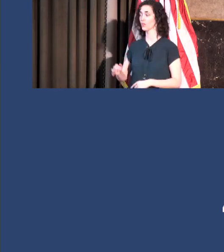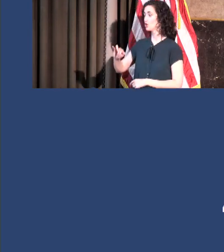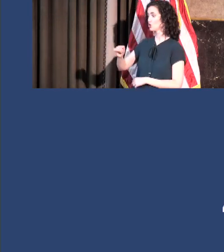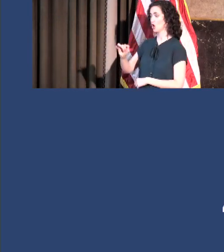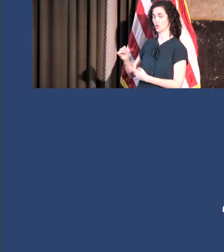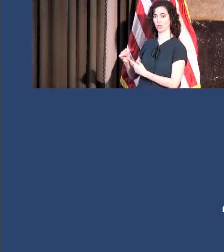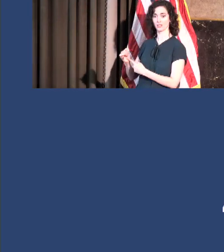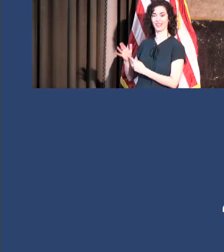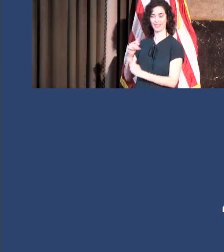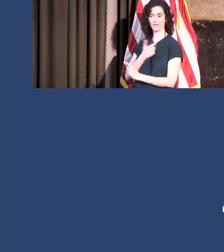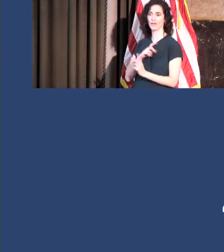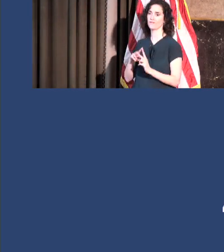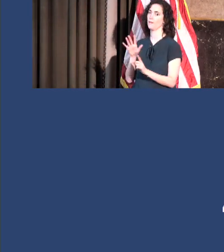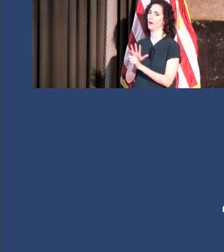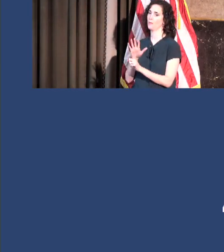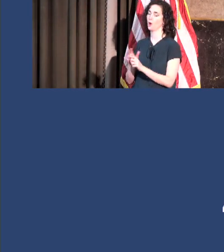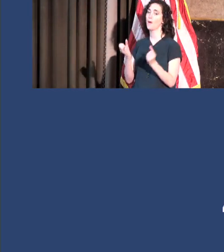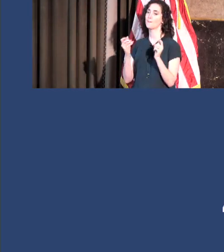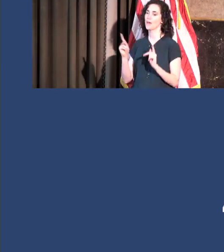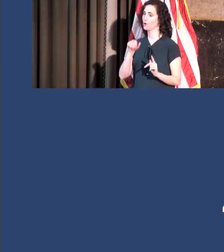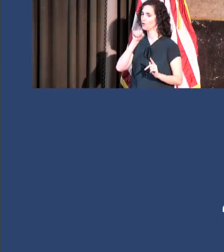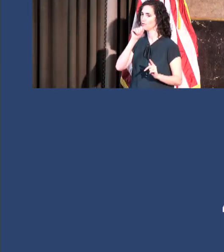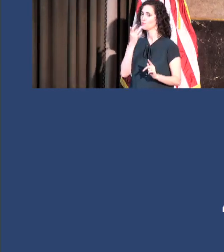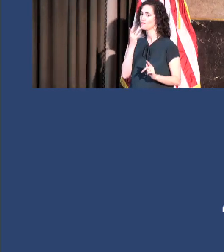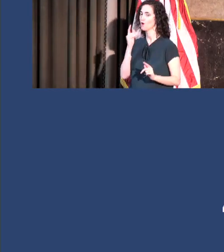very popular vaccine. I think a lot of people like the